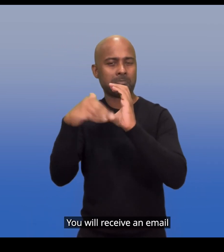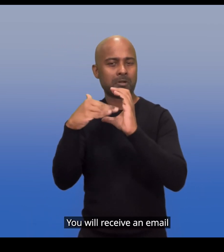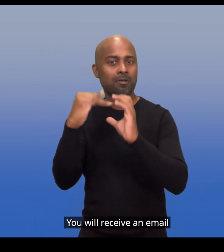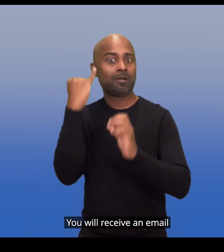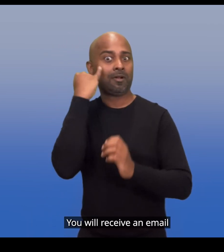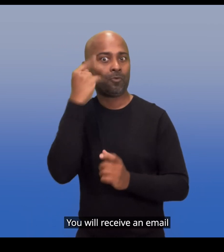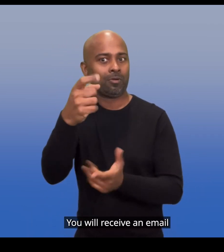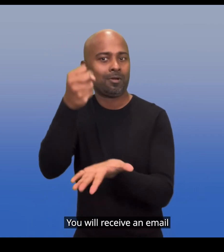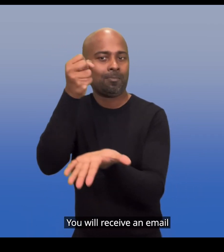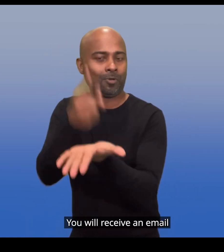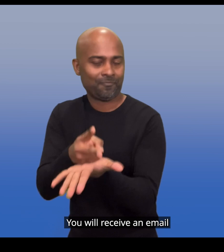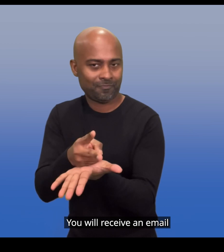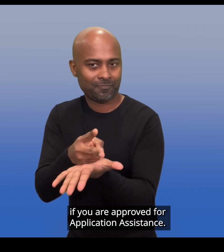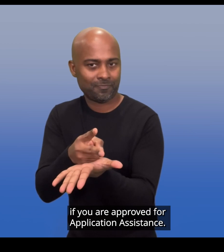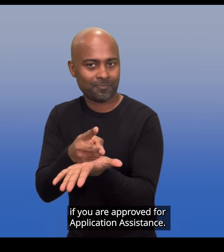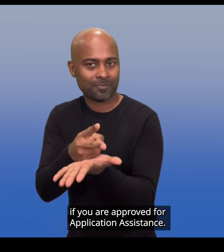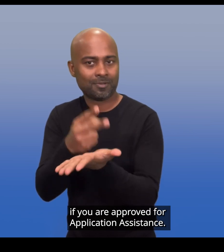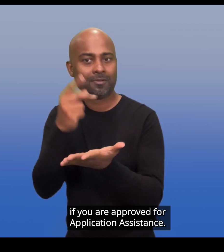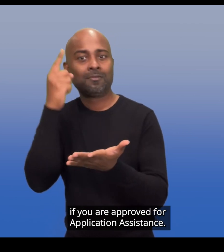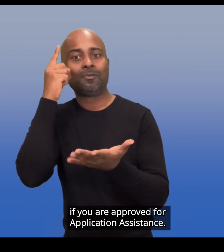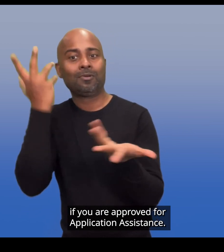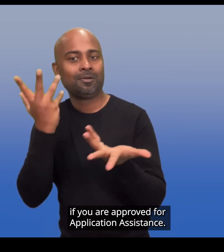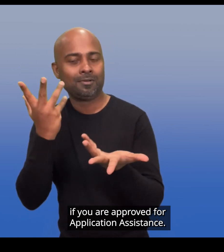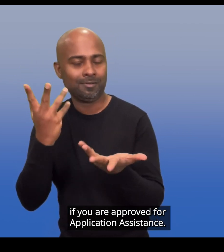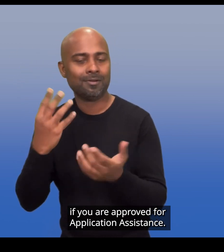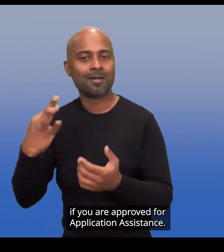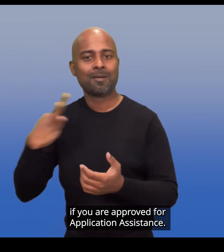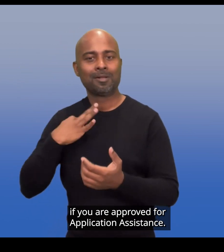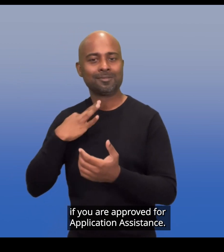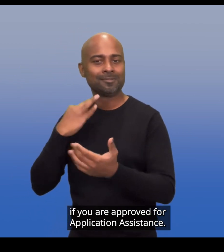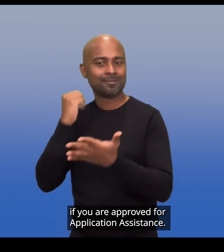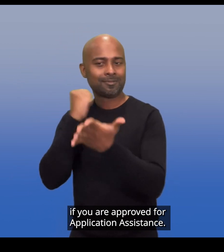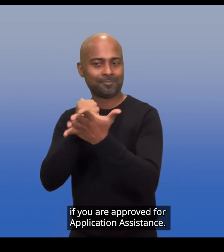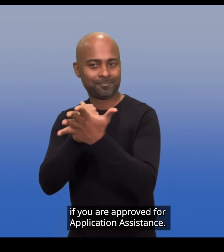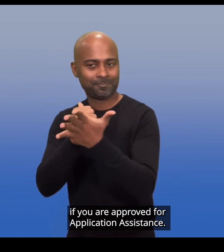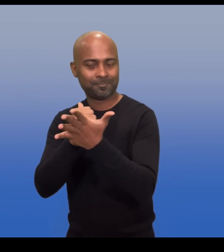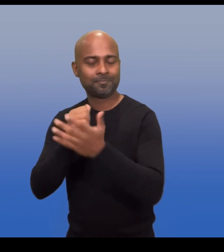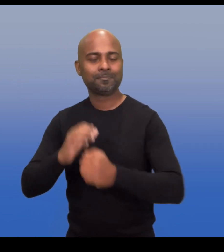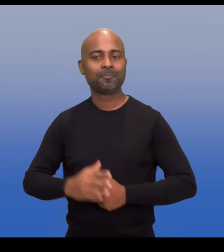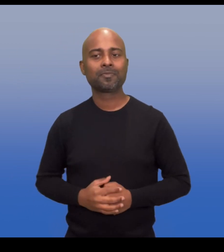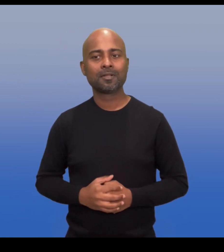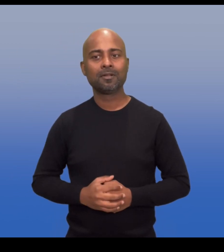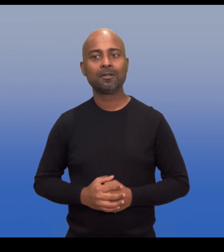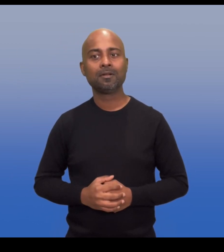You will receive an email if you are approved for application assistance.